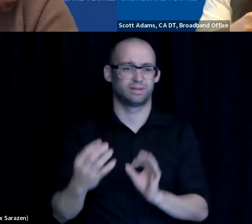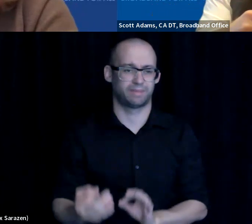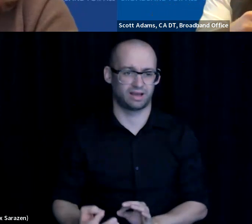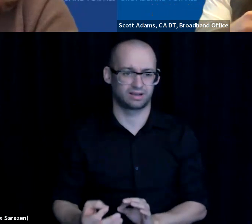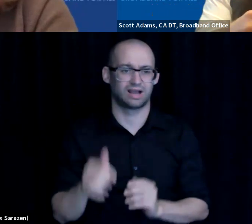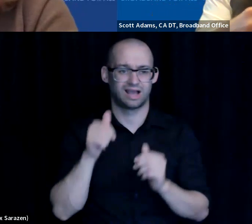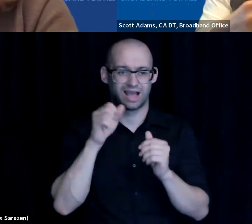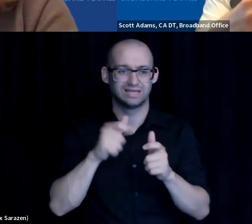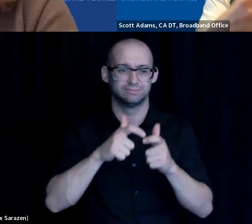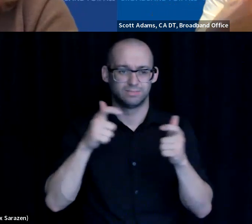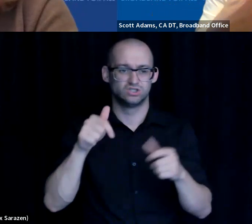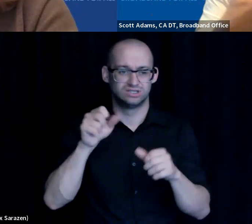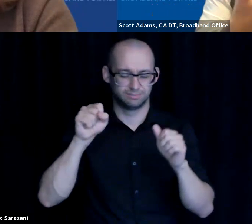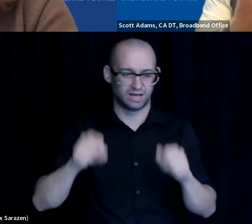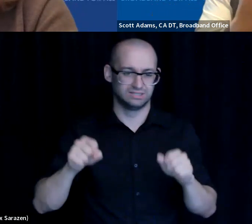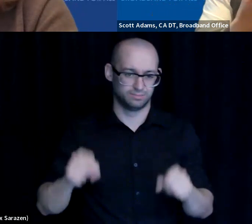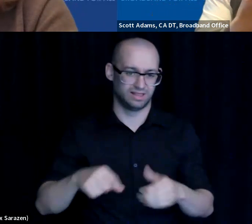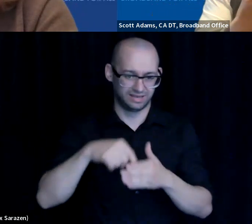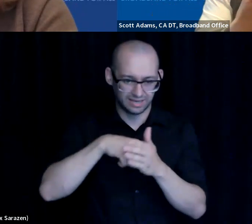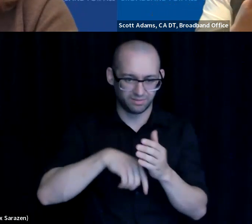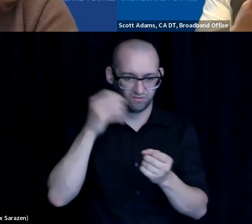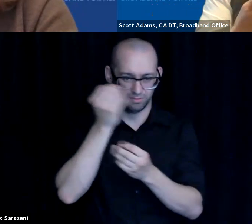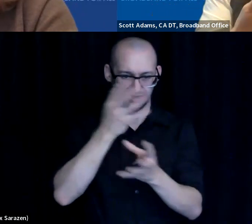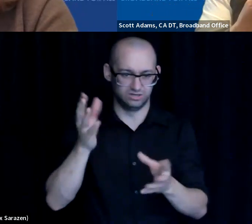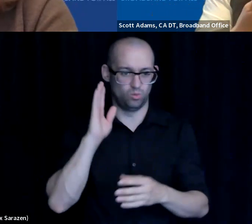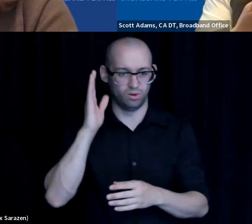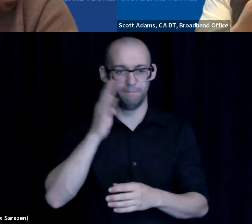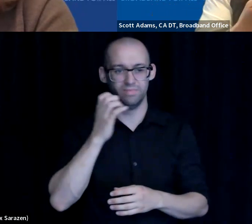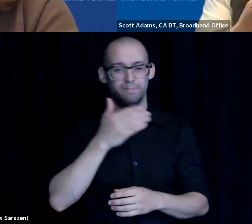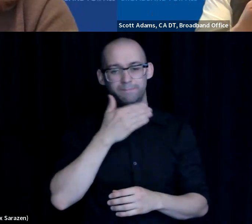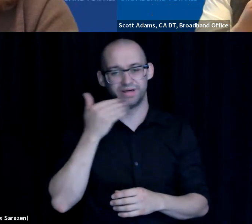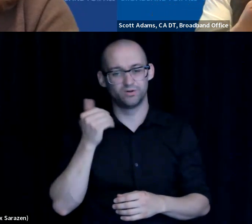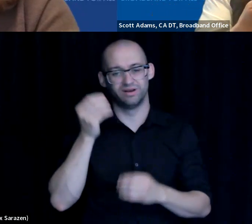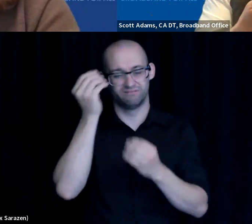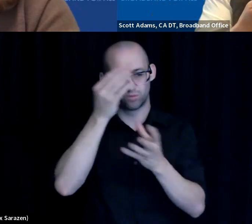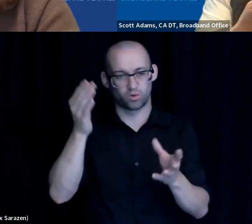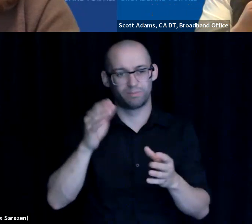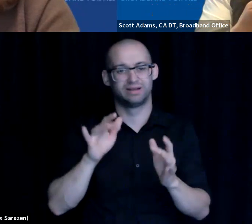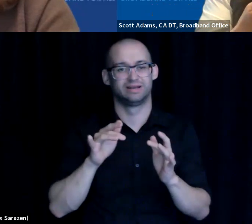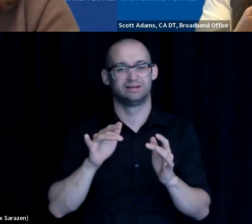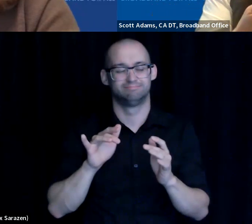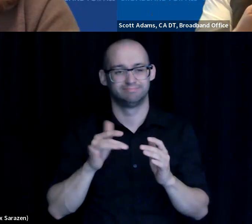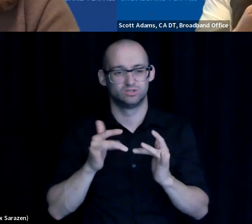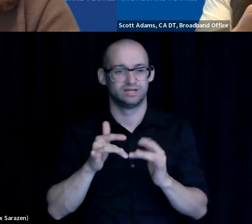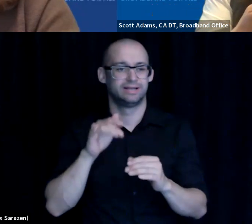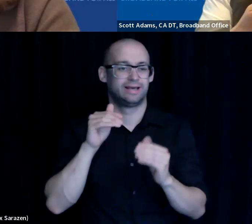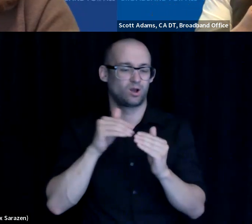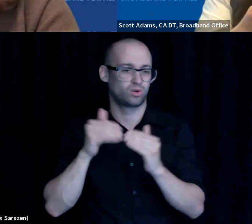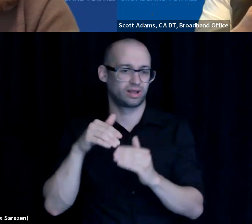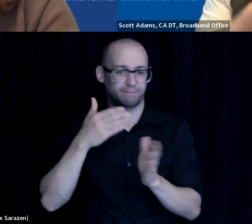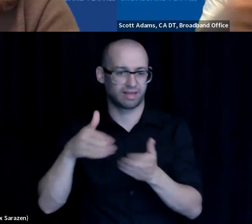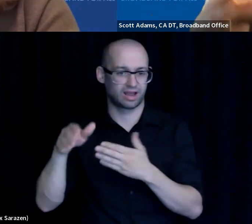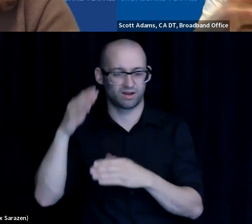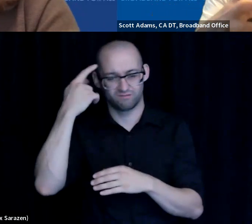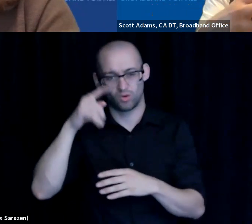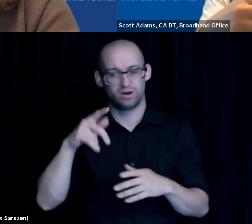possible, it will be a better informed digital equity plan on the residential side.